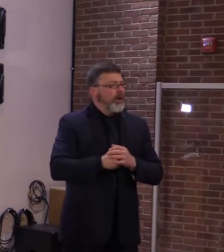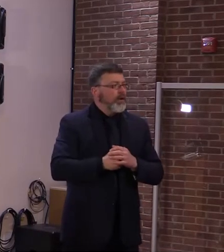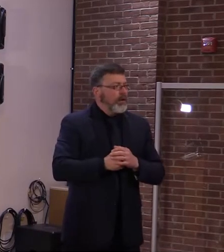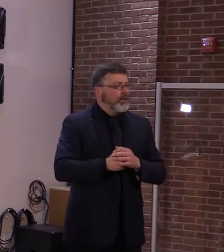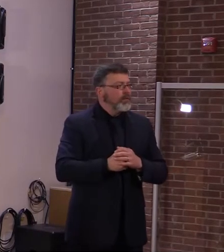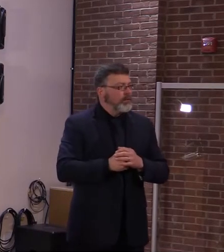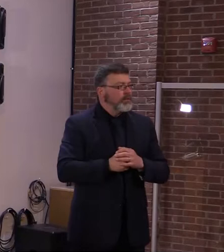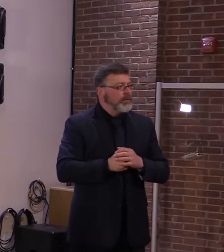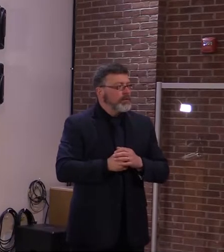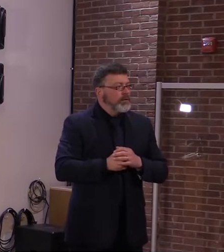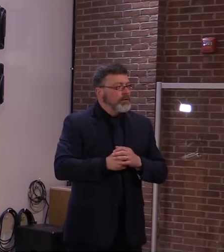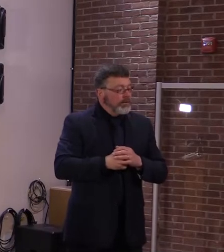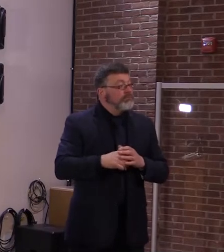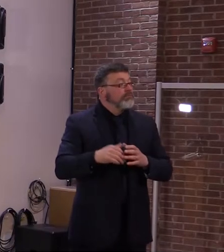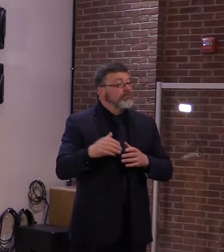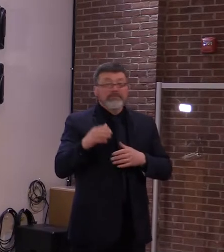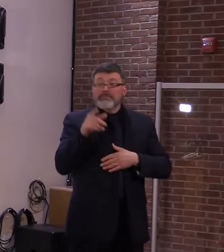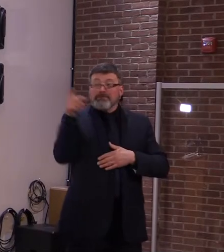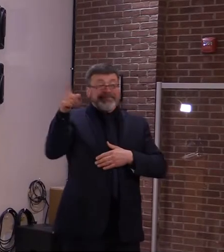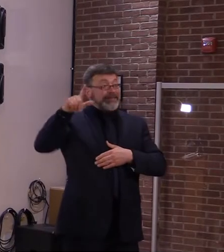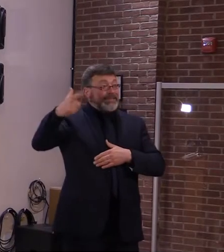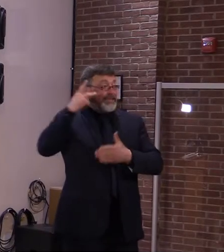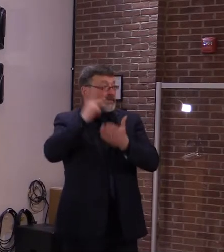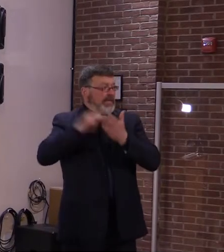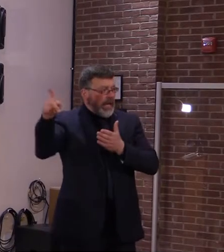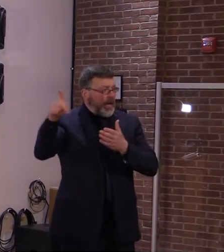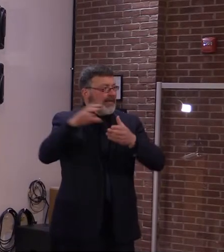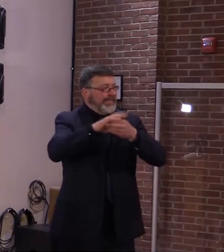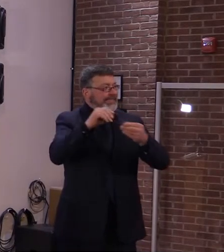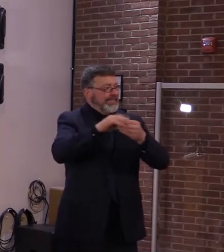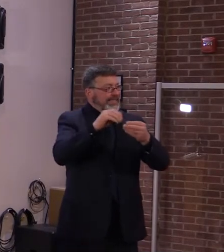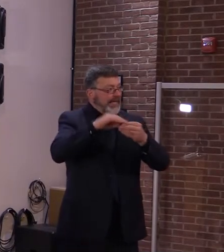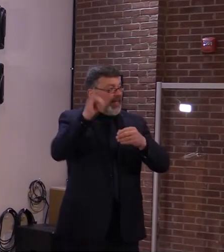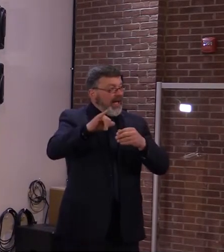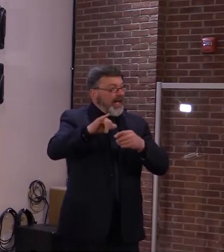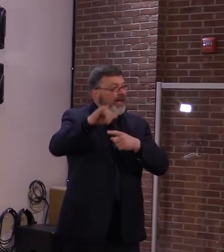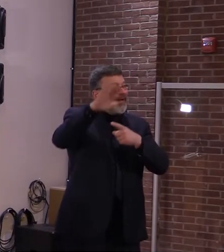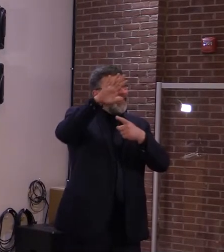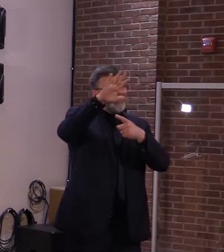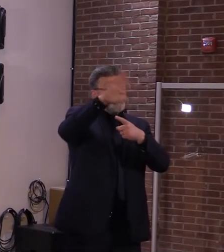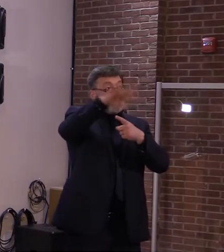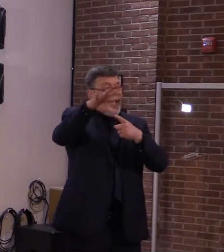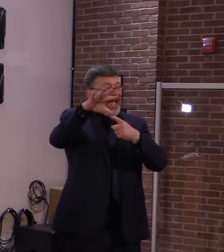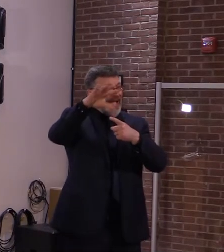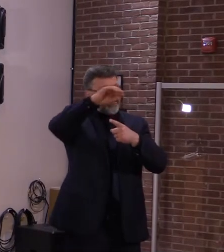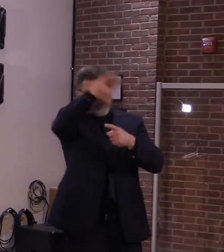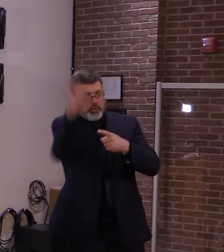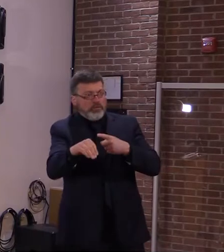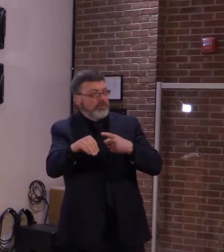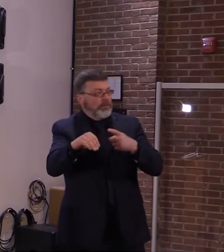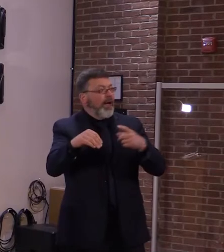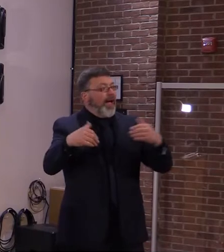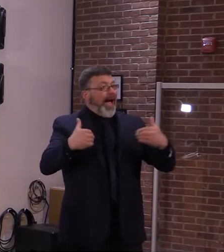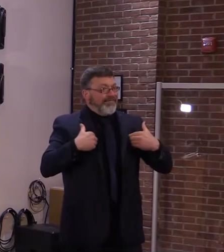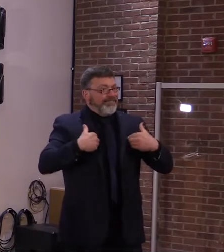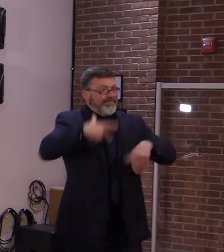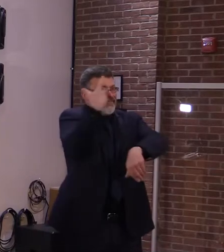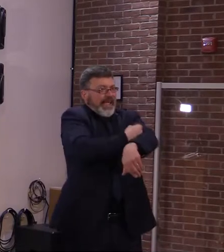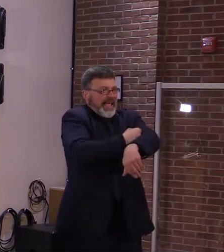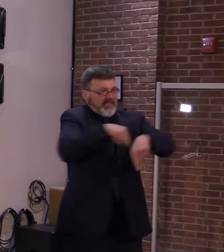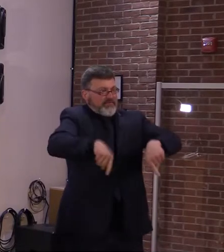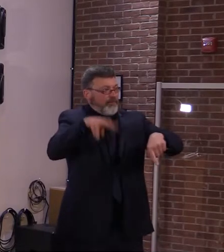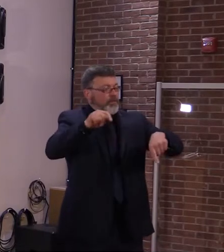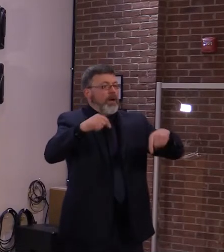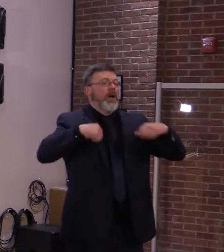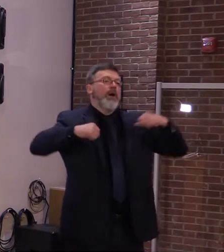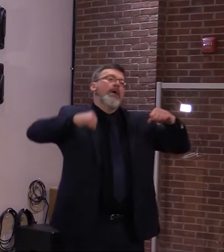vaccine, and 38% who've completed vaccination. I continue to be quite proud of this progress and thank each and